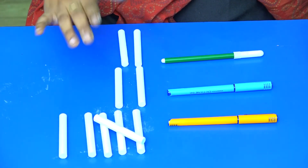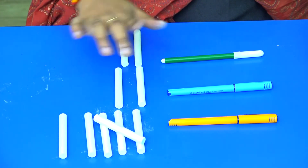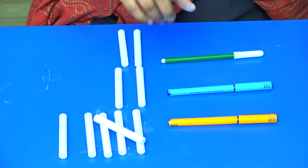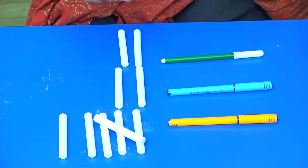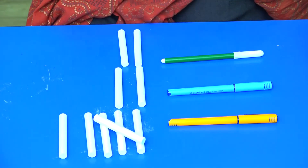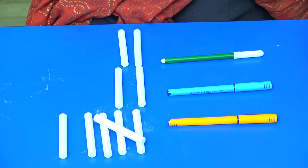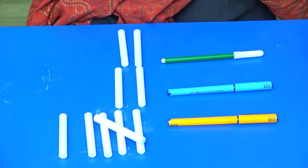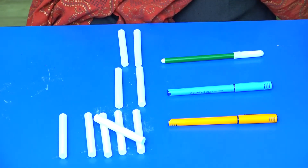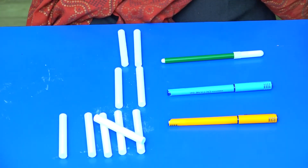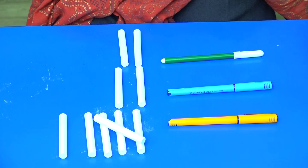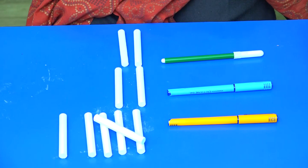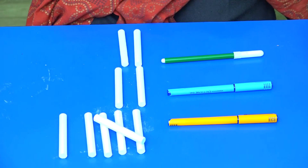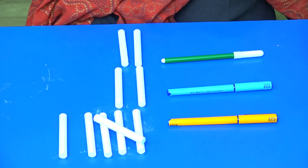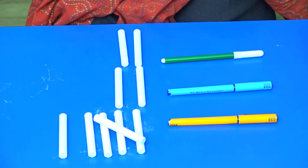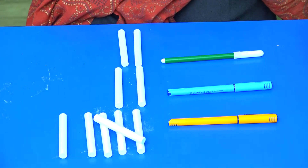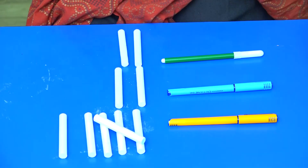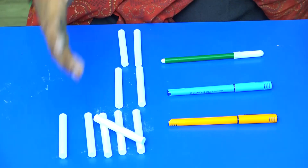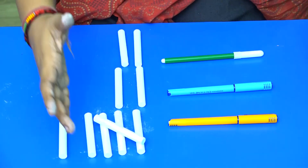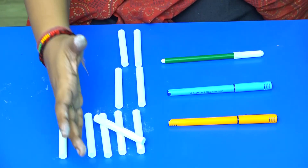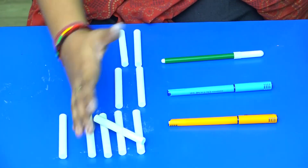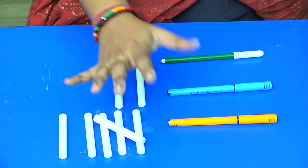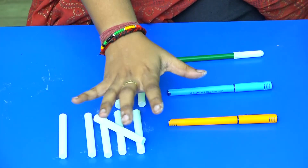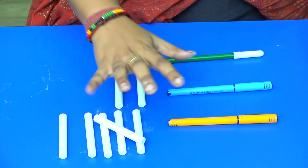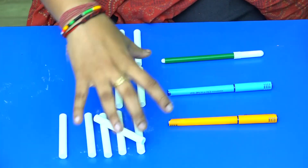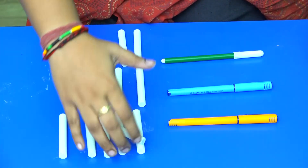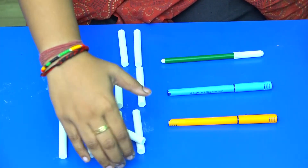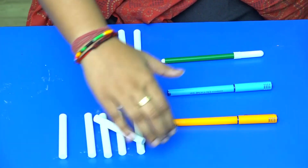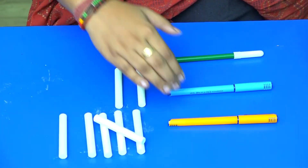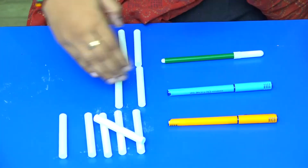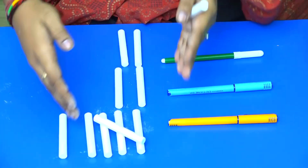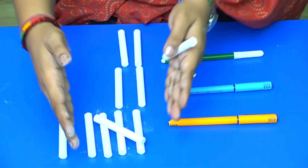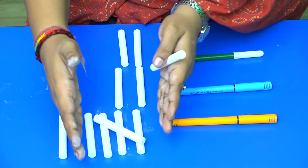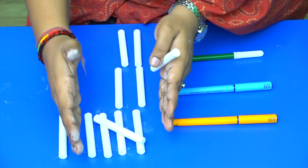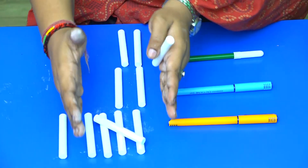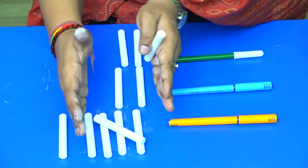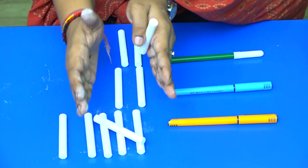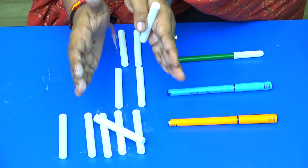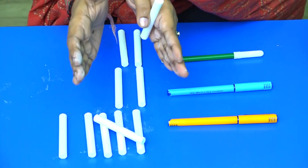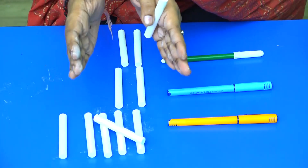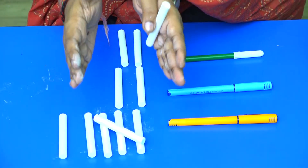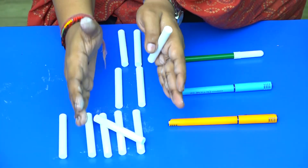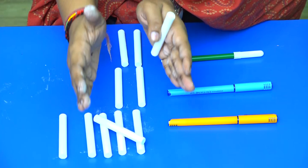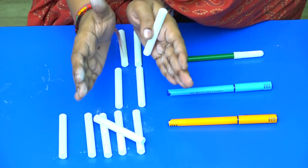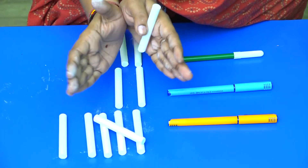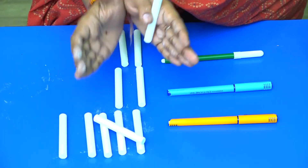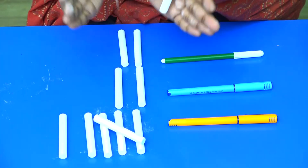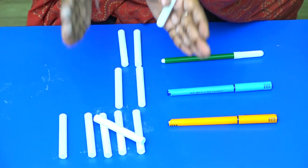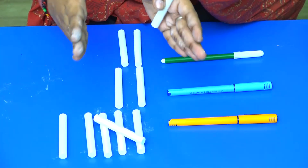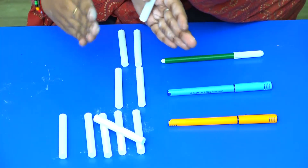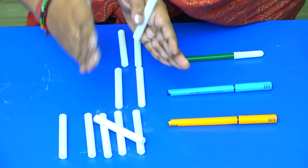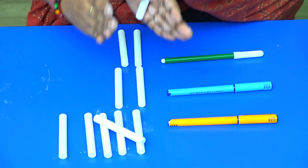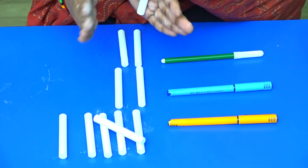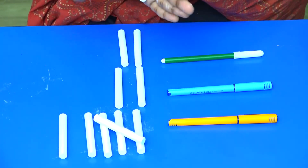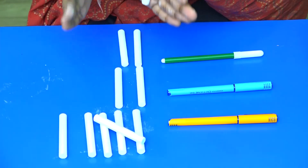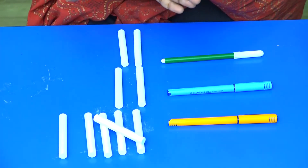now we will not touch, we will not disturb this 5 set. This first is represent your tally mark